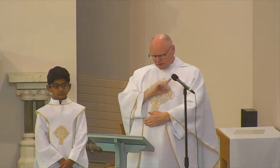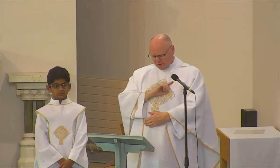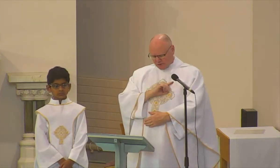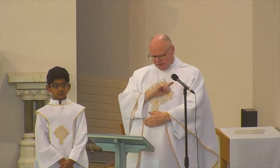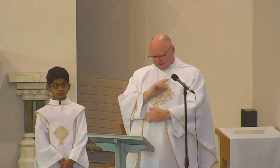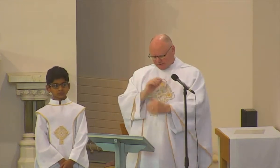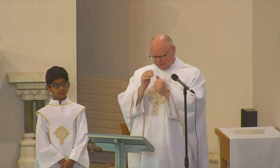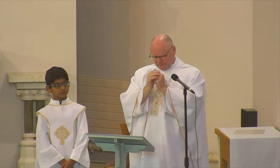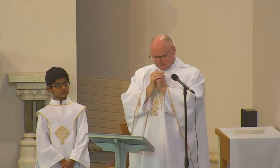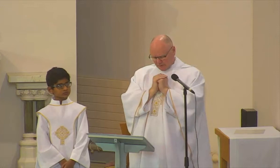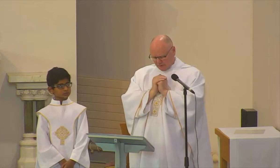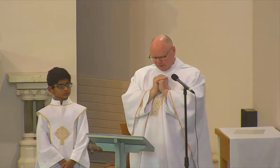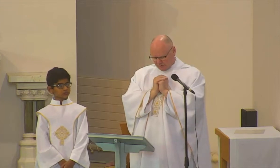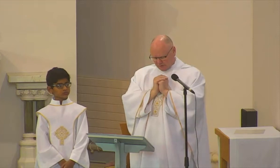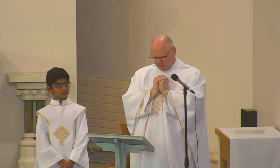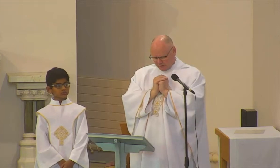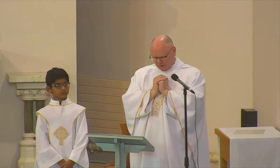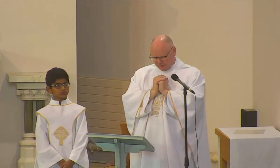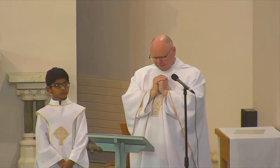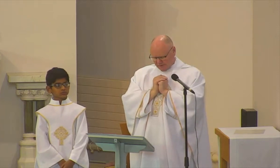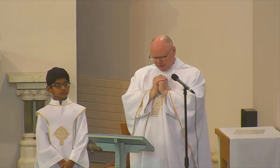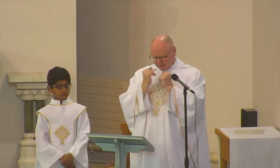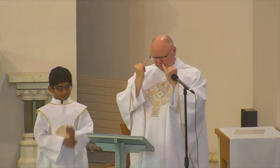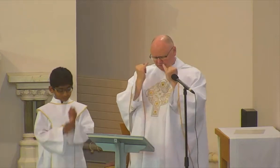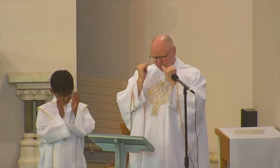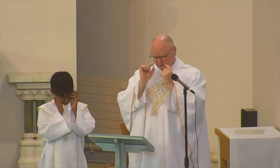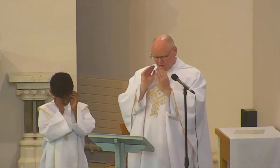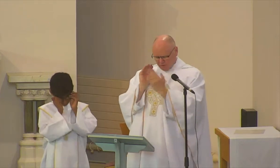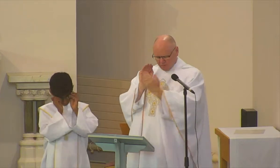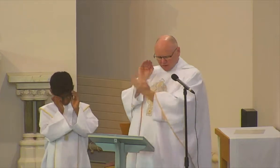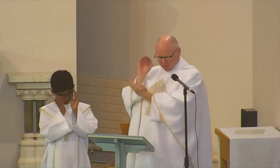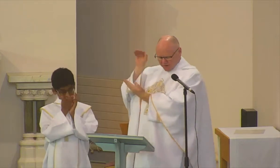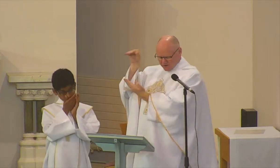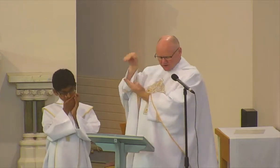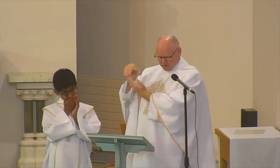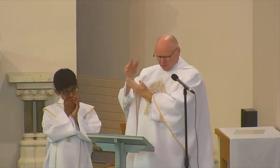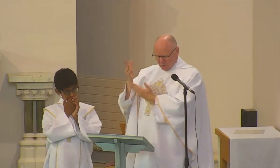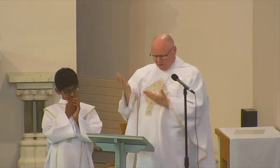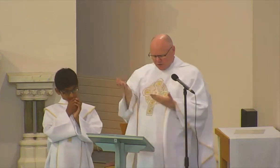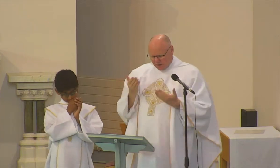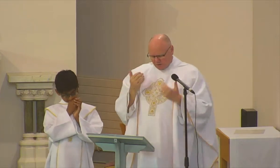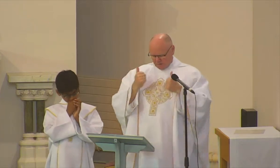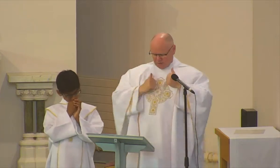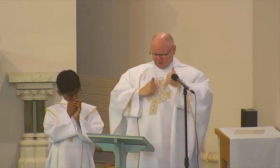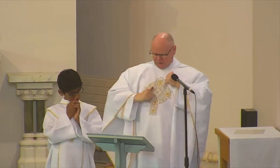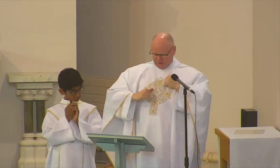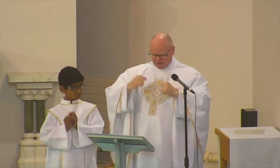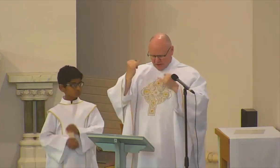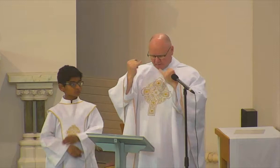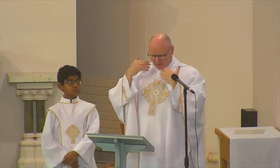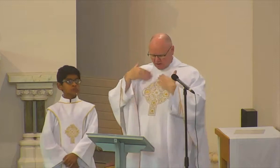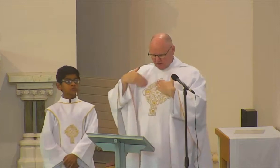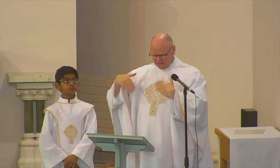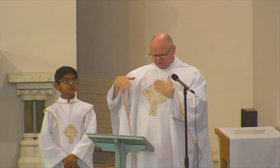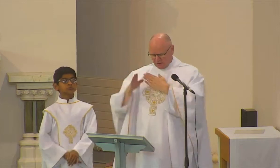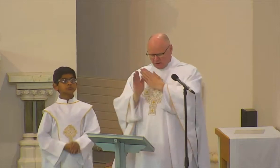that the humble flock may reach where the brave shepherd has gone